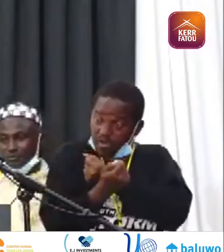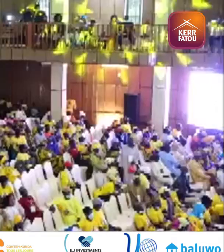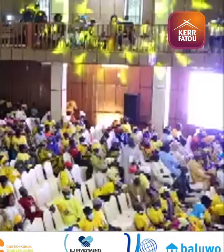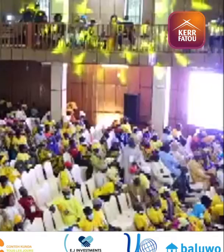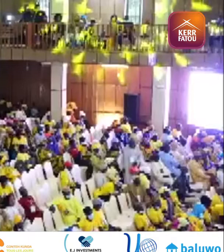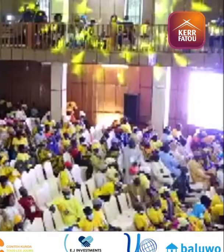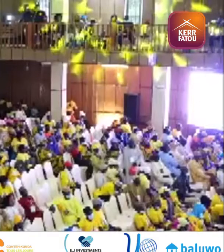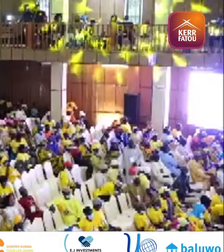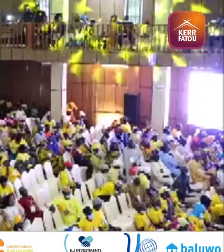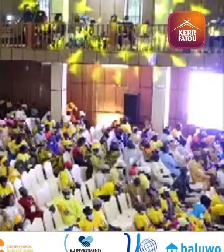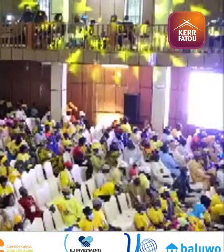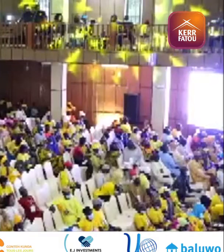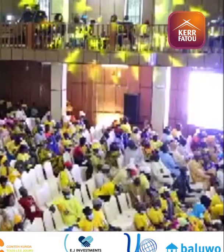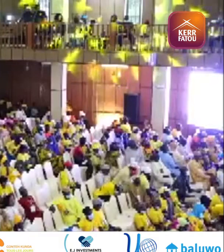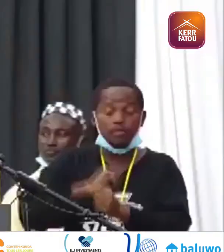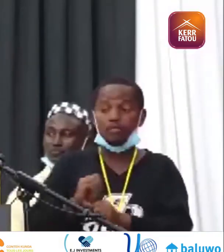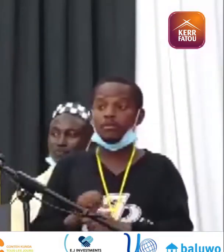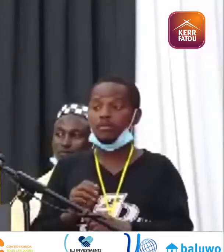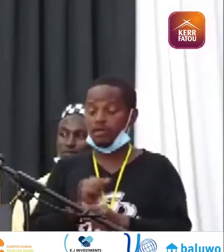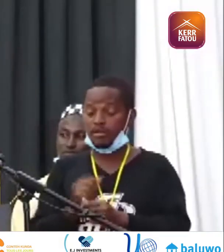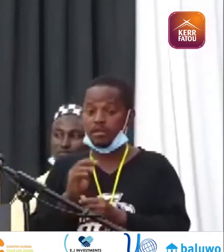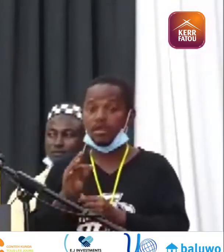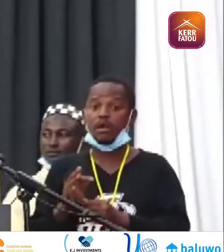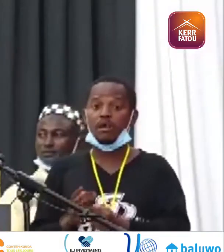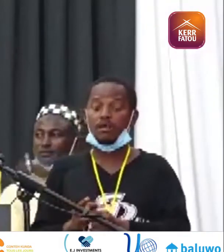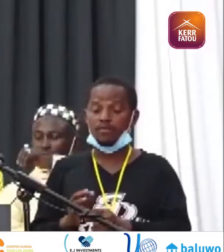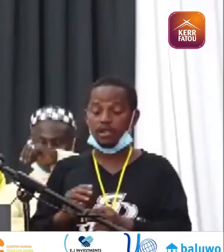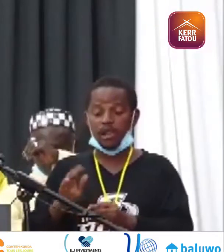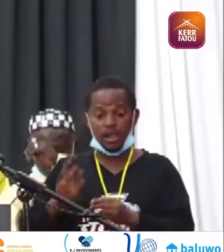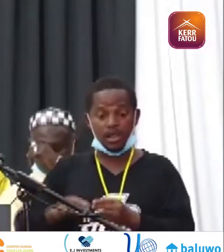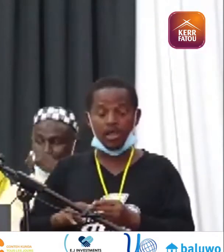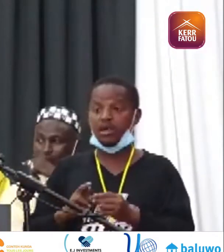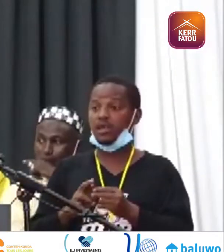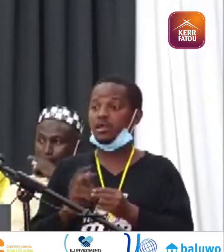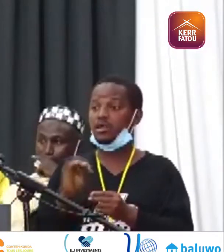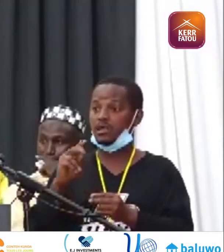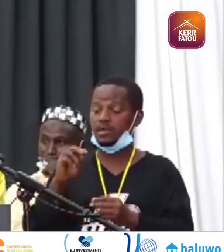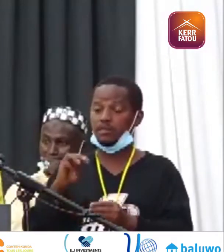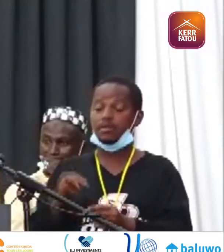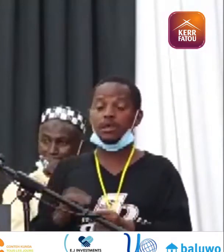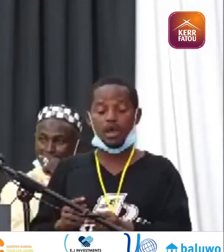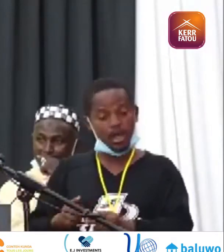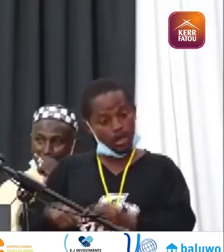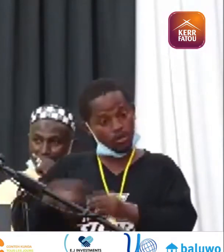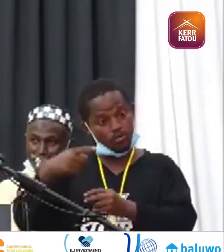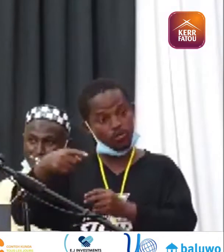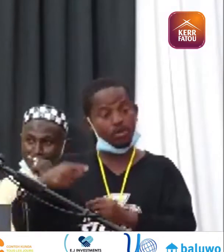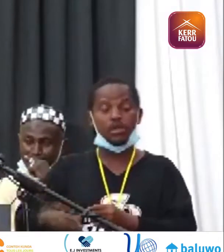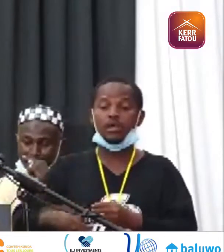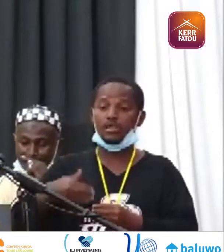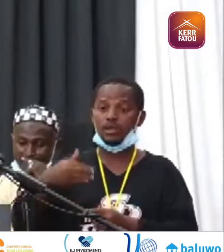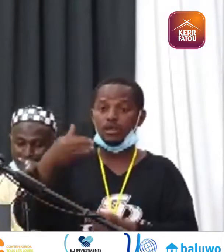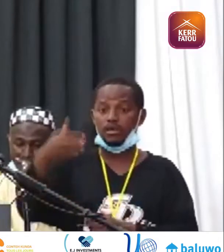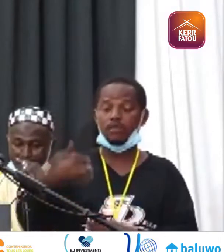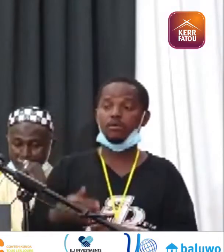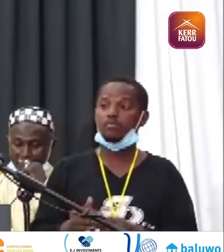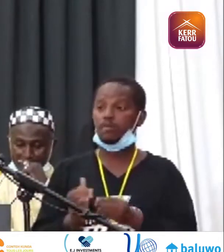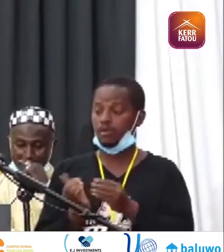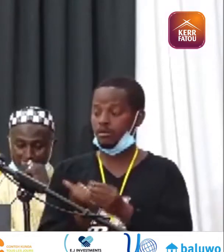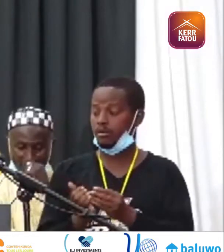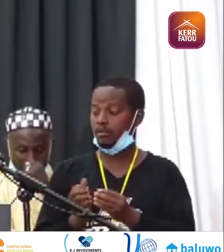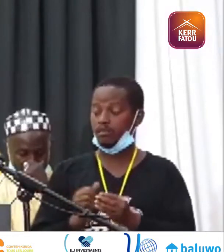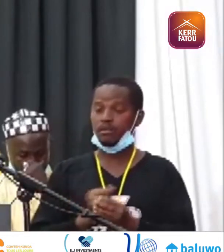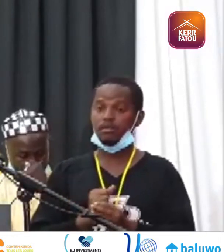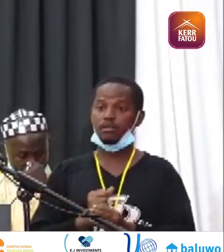the socio-economic tragedies of the last regime and now continuing in the later part of this current